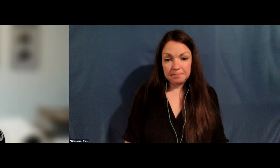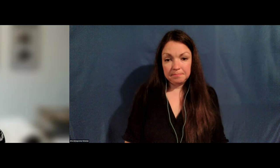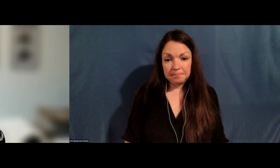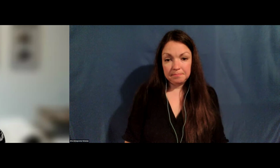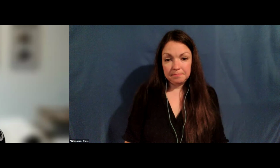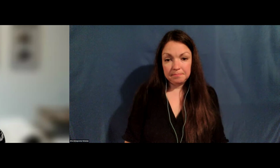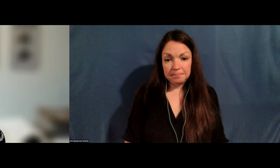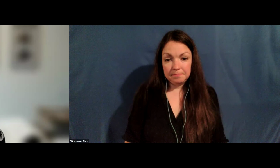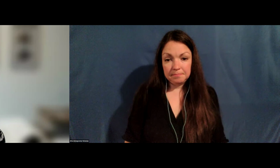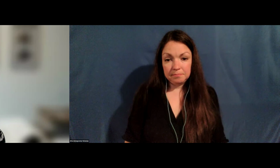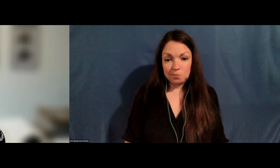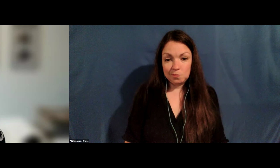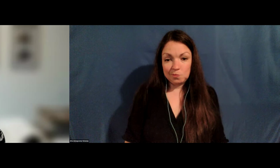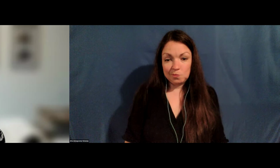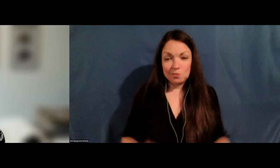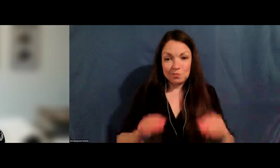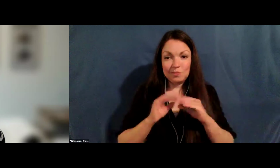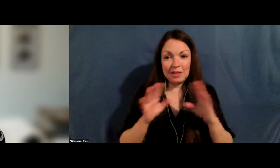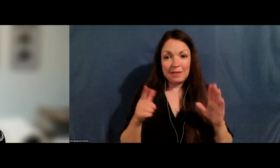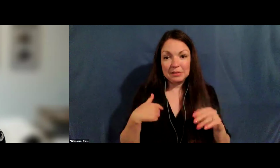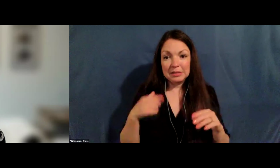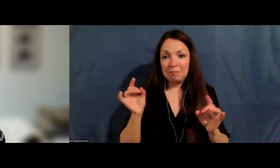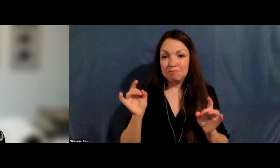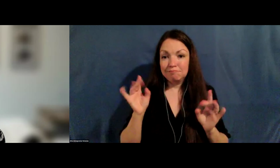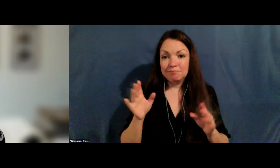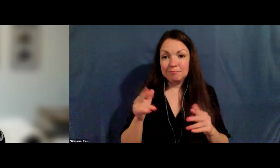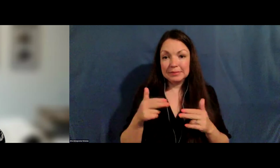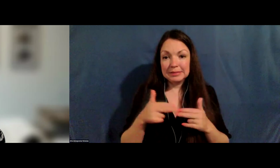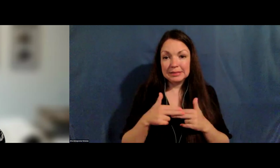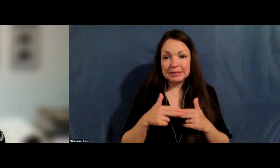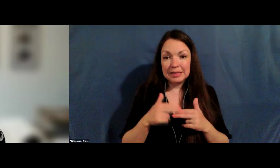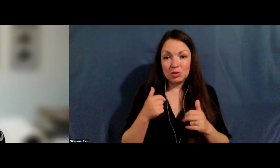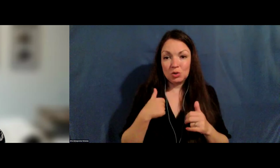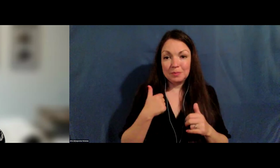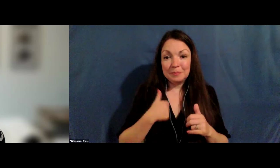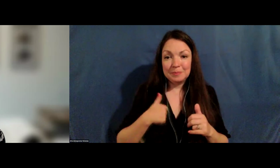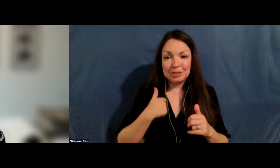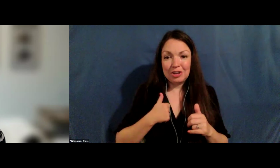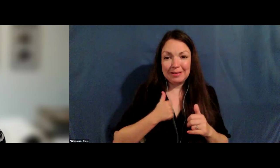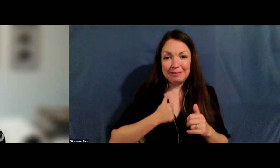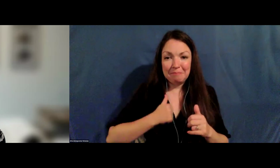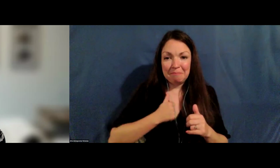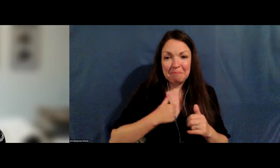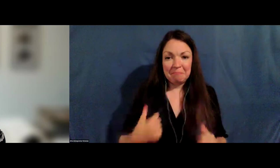Obviously, I'm terrible at slideshows. So I apologize to